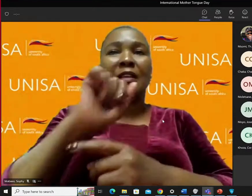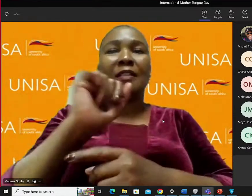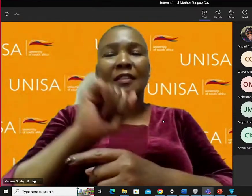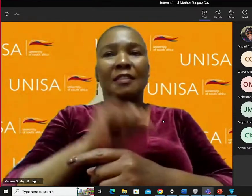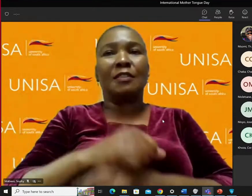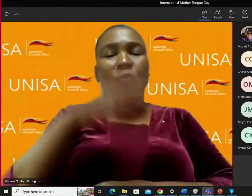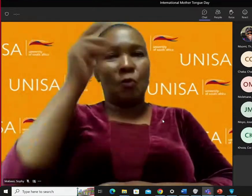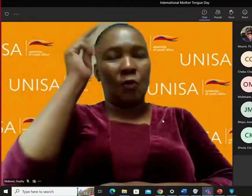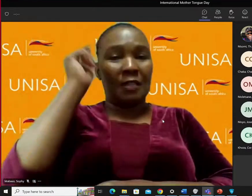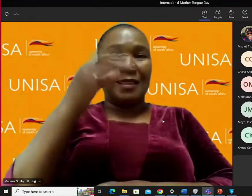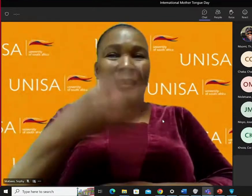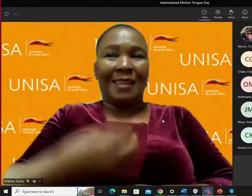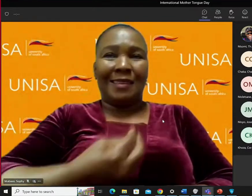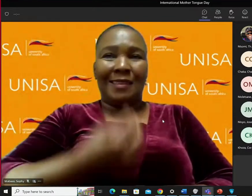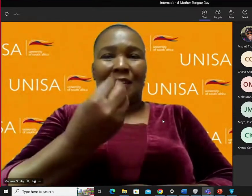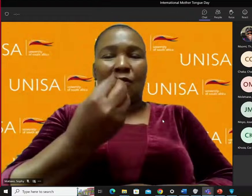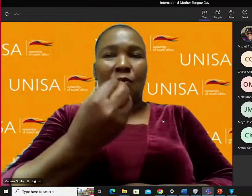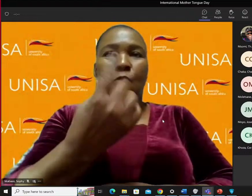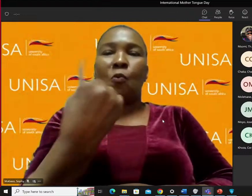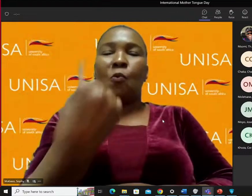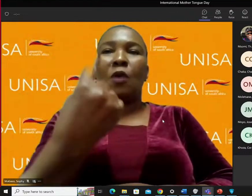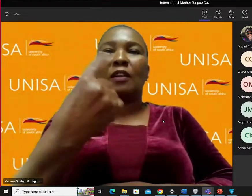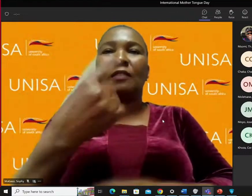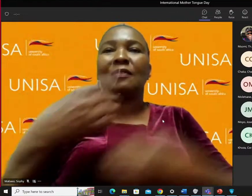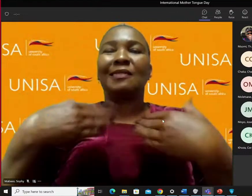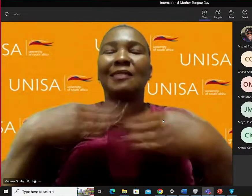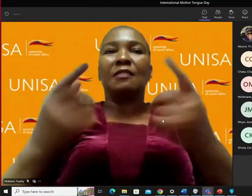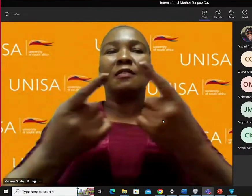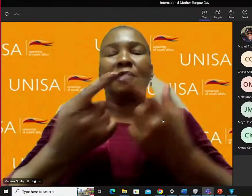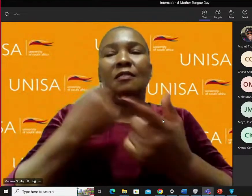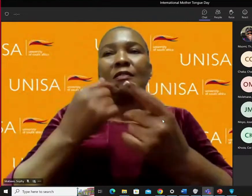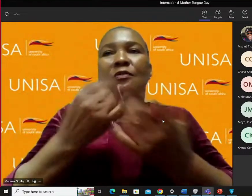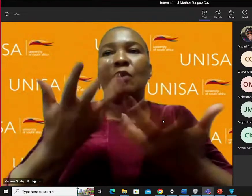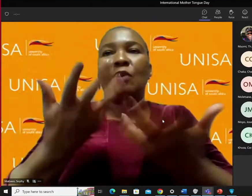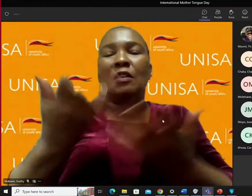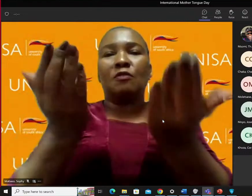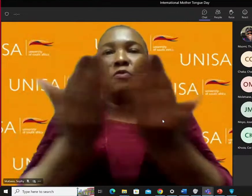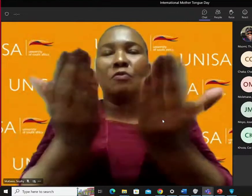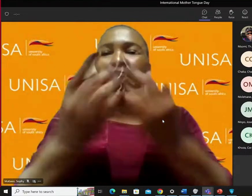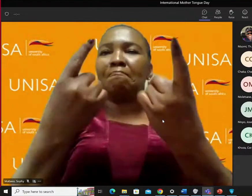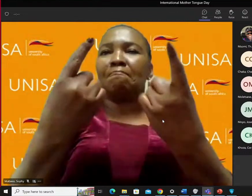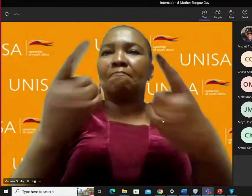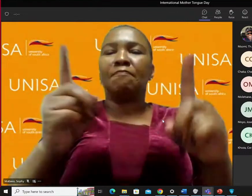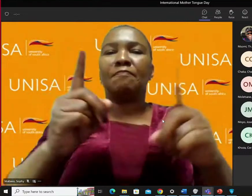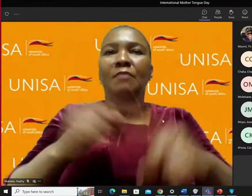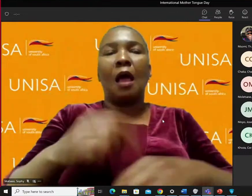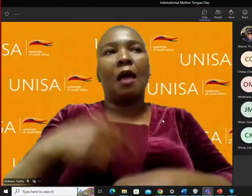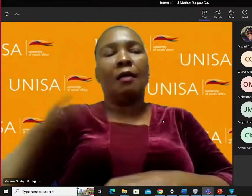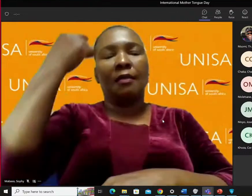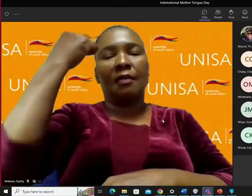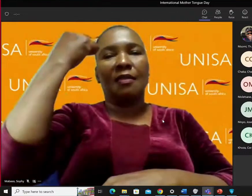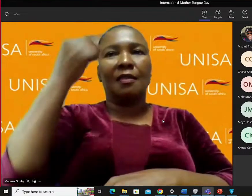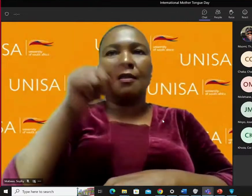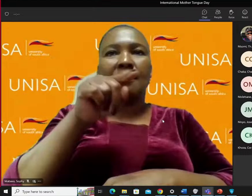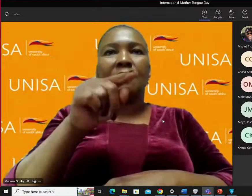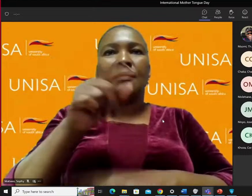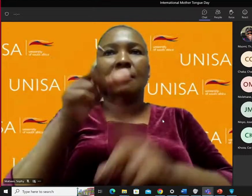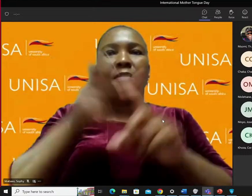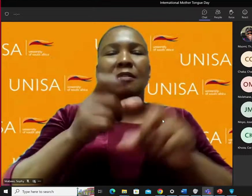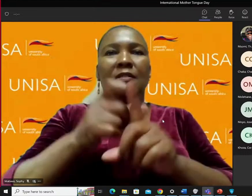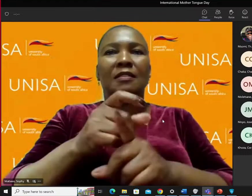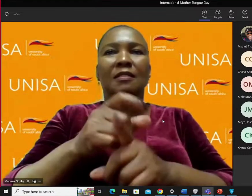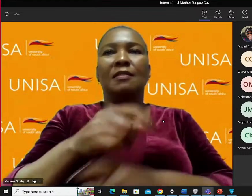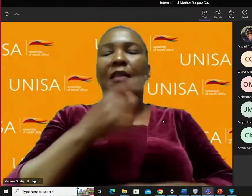because she was so young when she started off at school, was very different. In fact, I think she spoke English was her